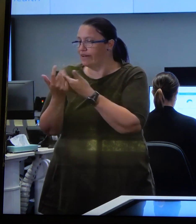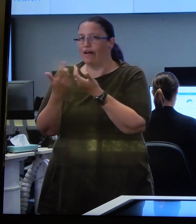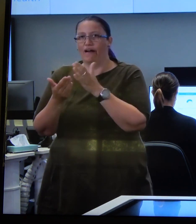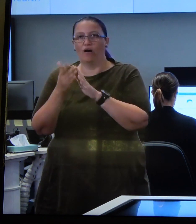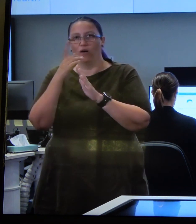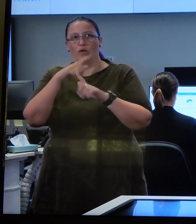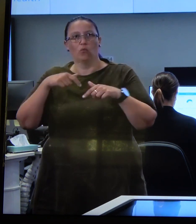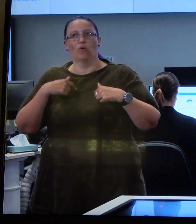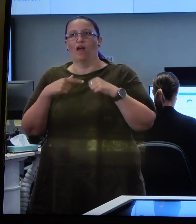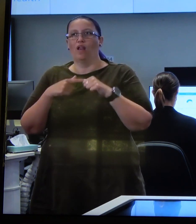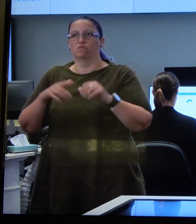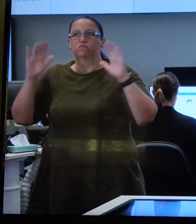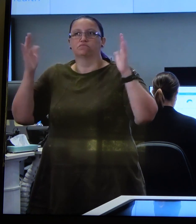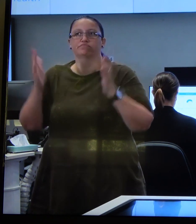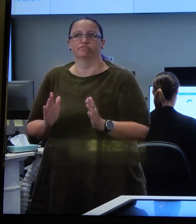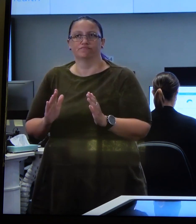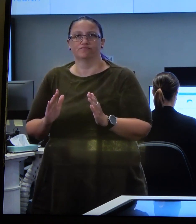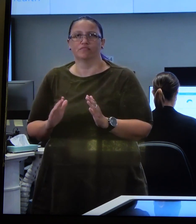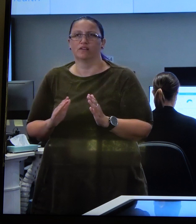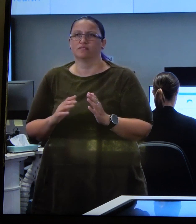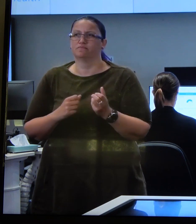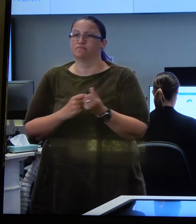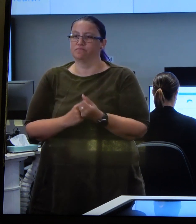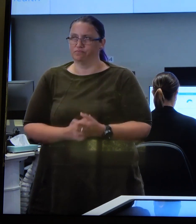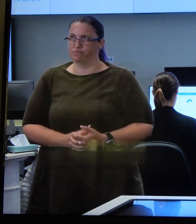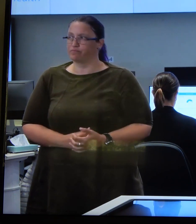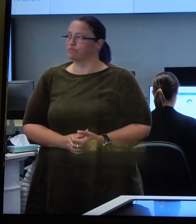doing to bring us through this crisis.